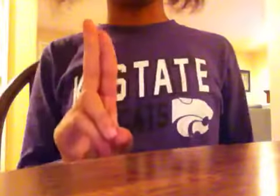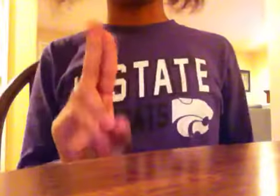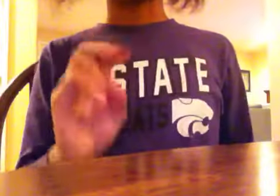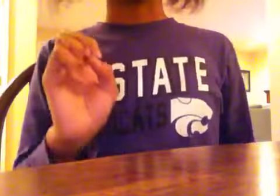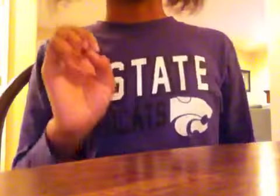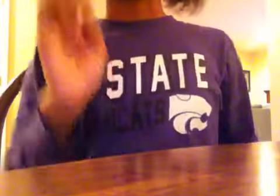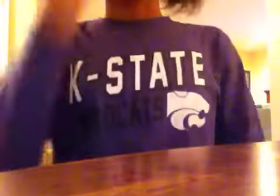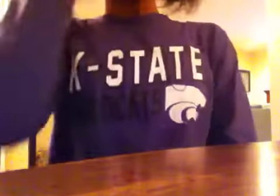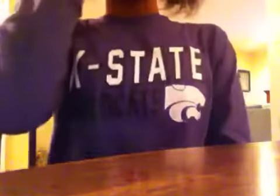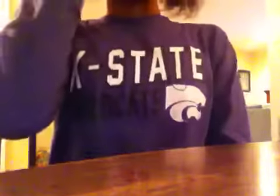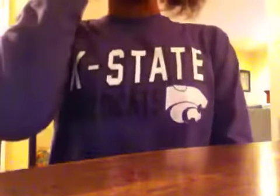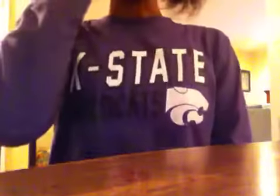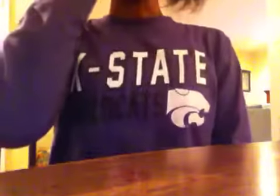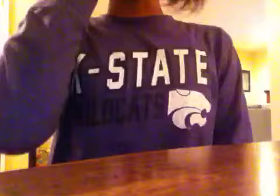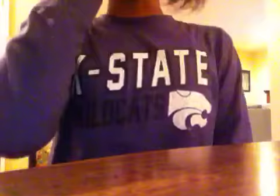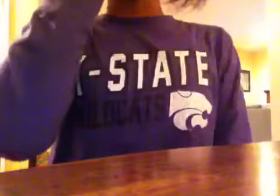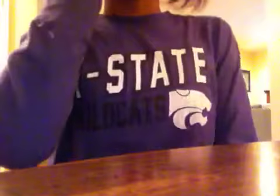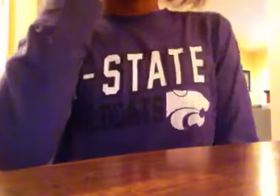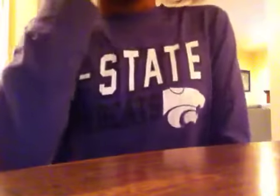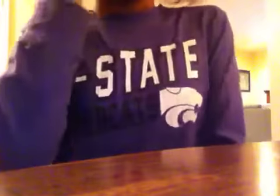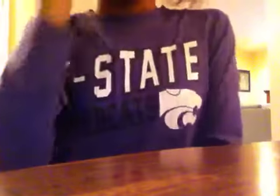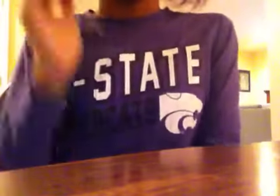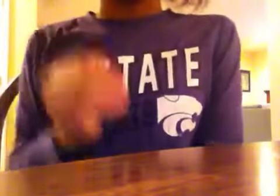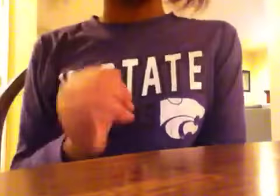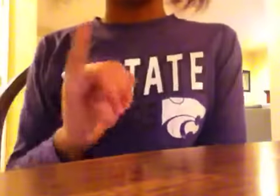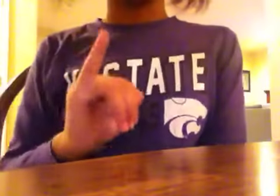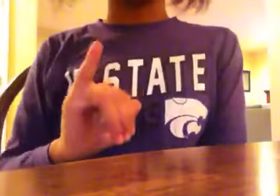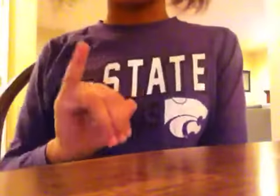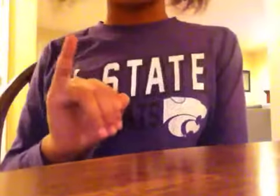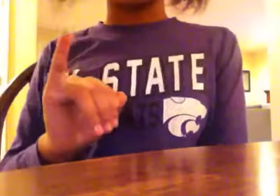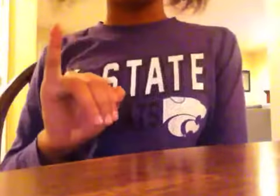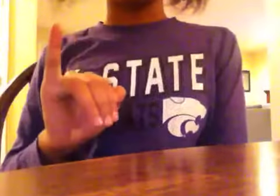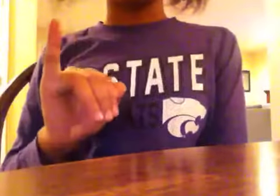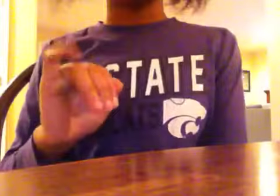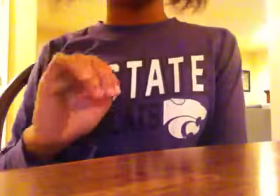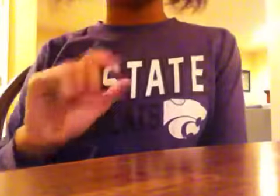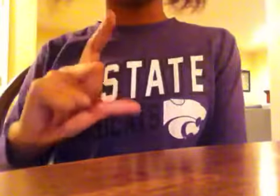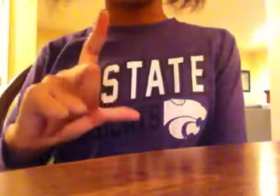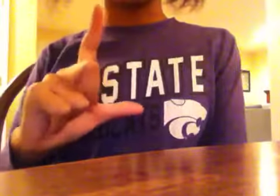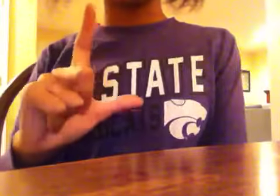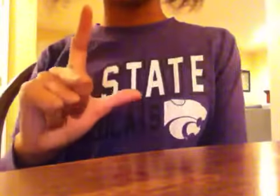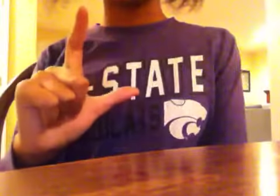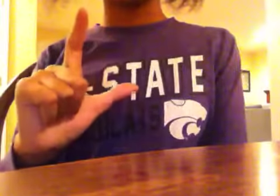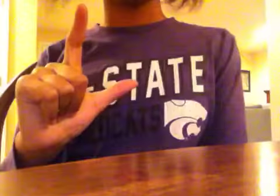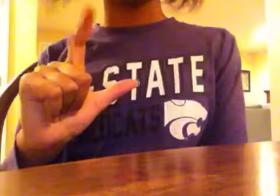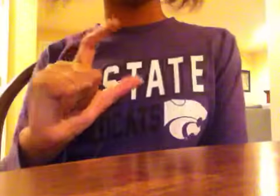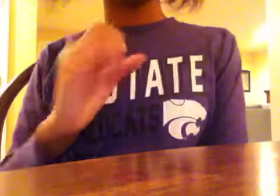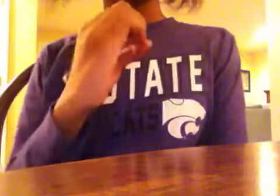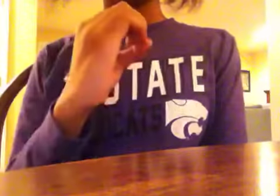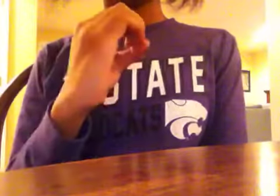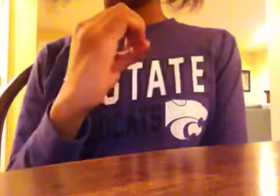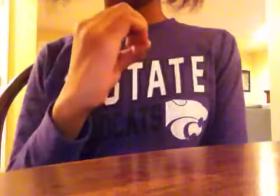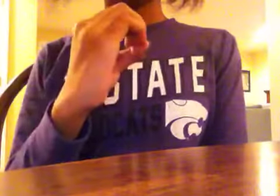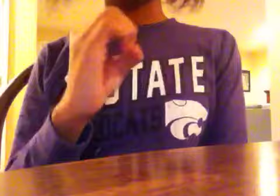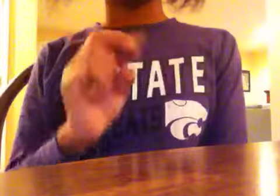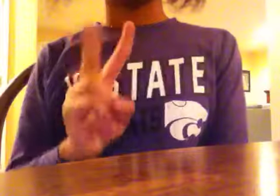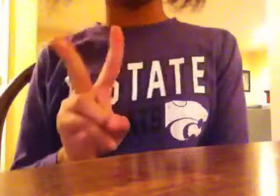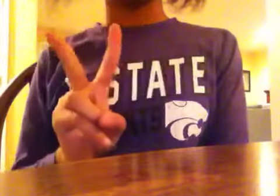so let's go over it one more time this is I L O V